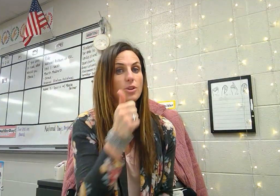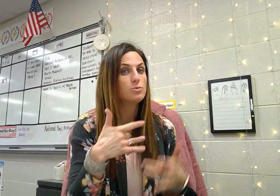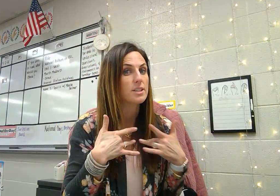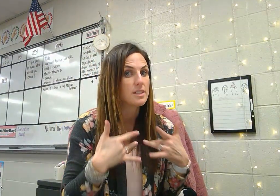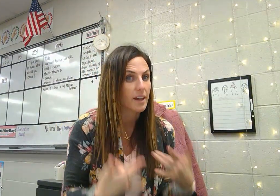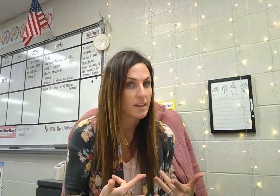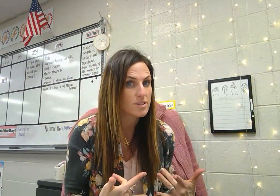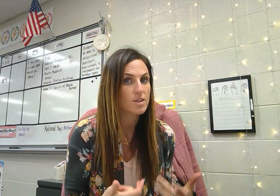don't